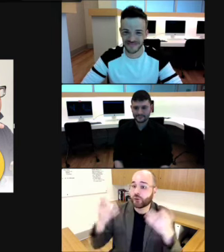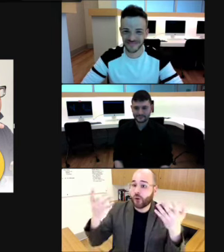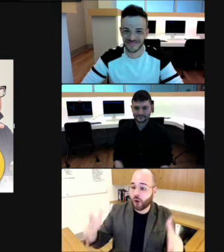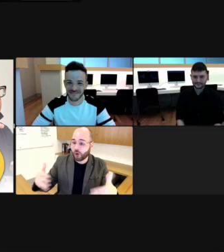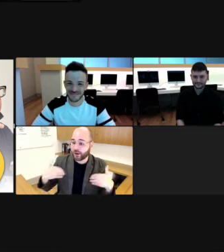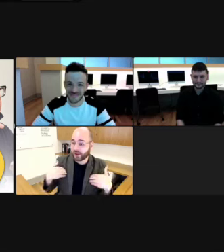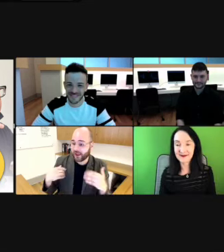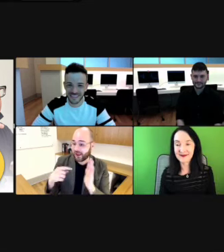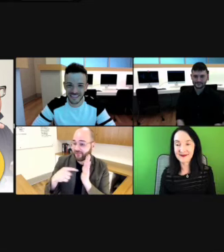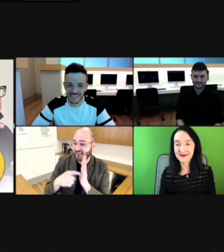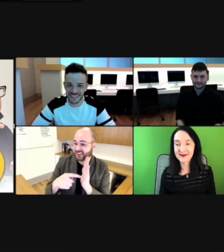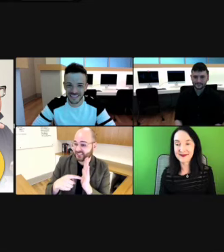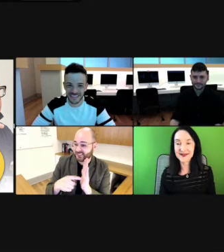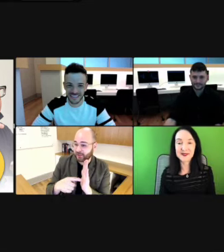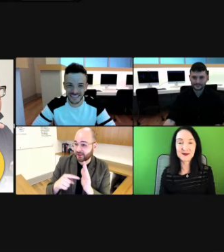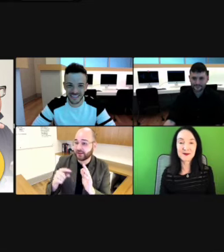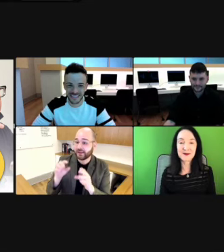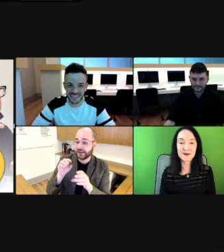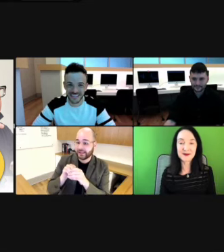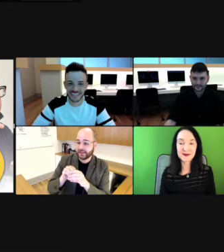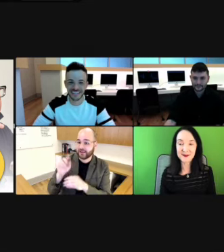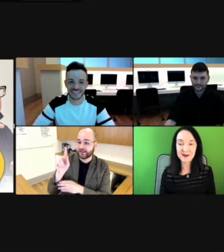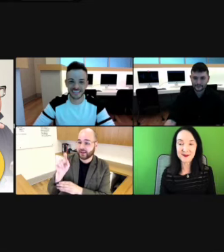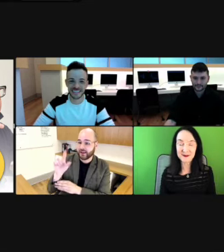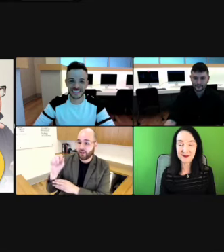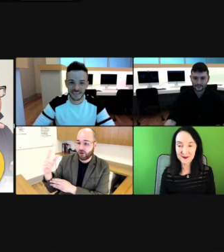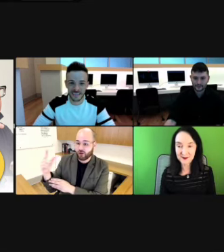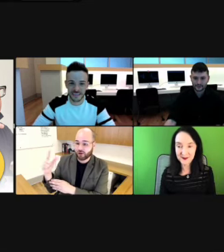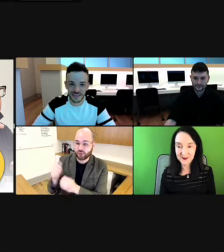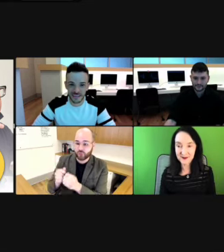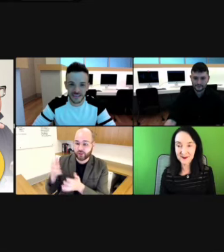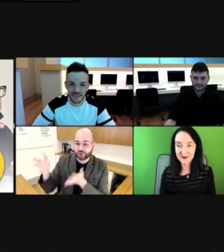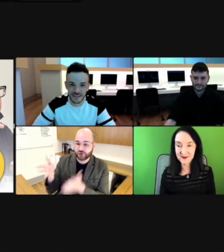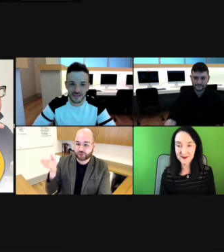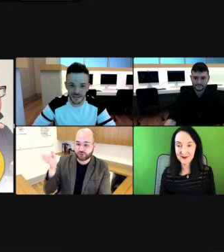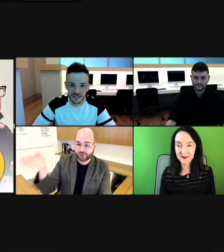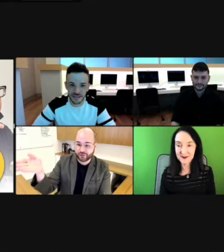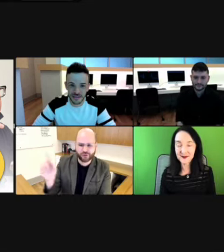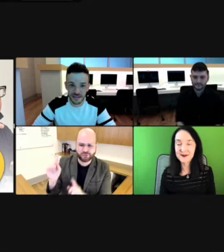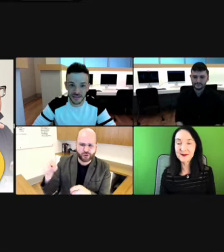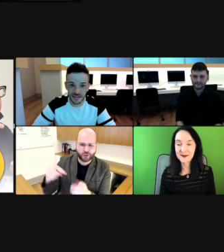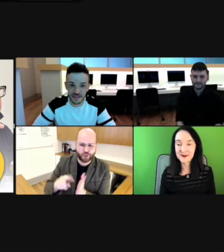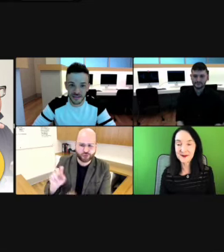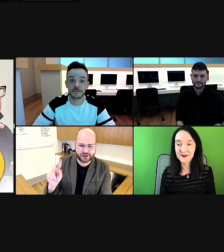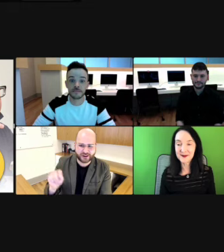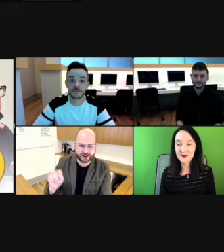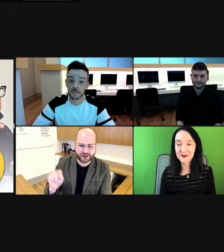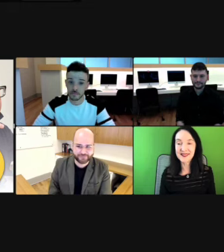Blitz, and we also have a few samples also in Kellogg.